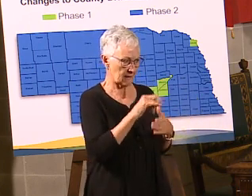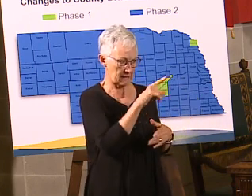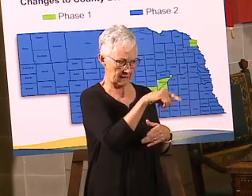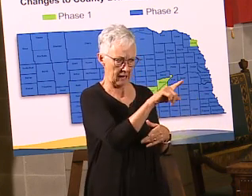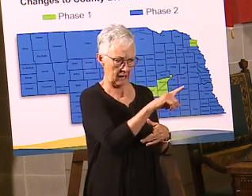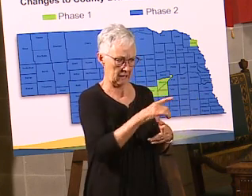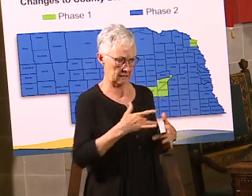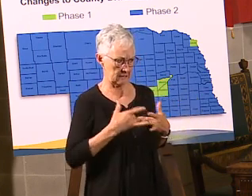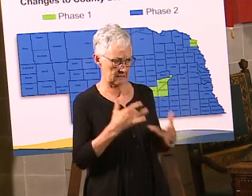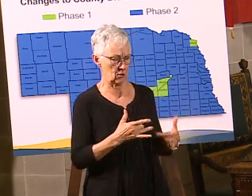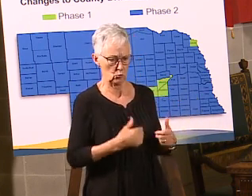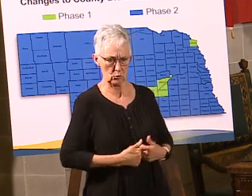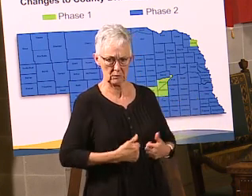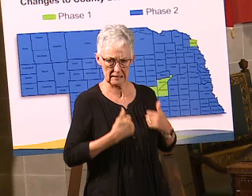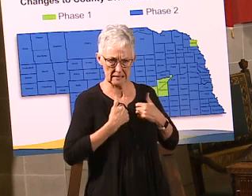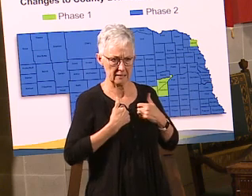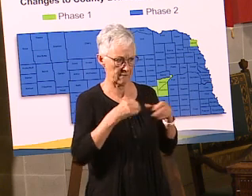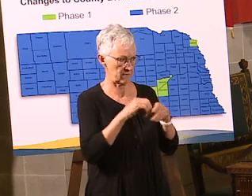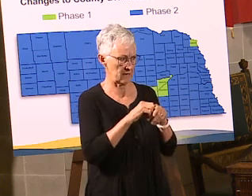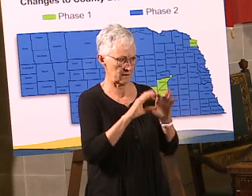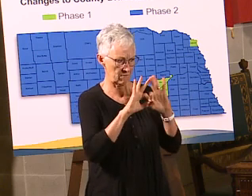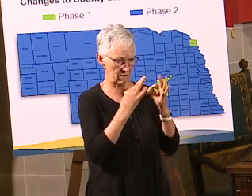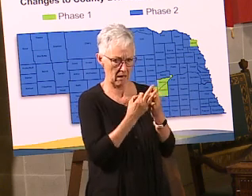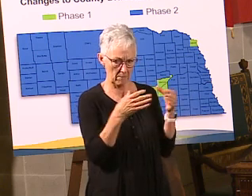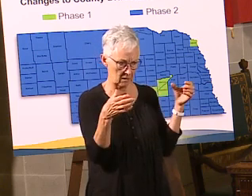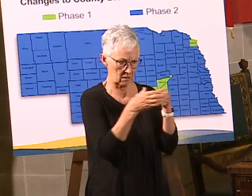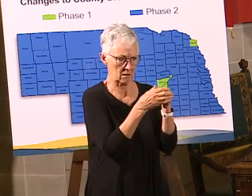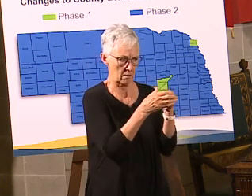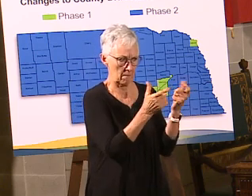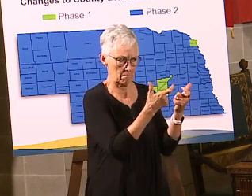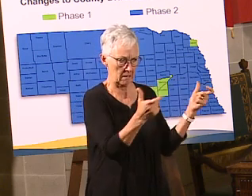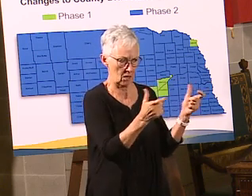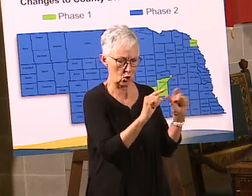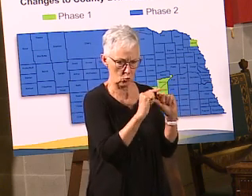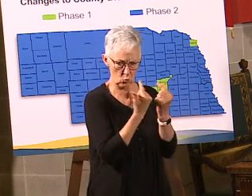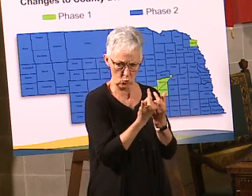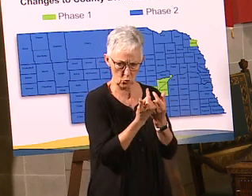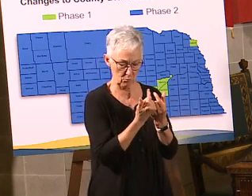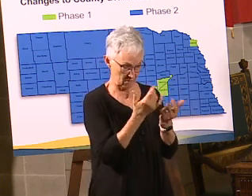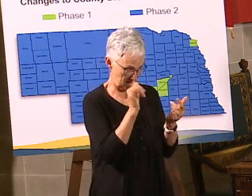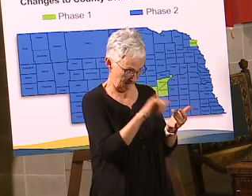is something that is unique to the food processing industry. I think there's a number of people who live in